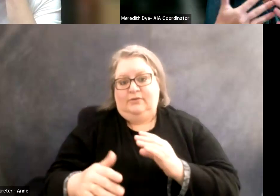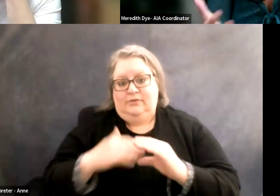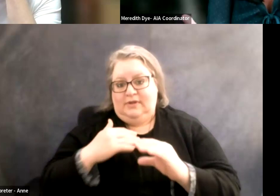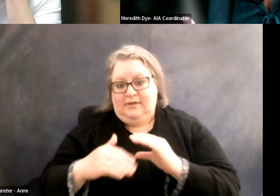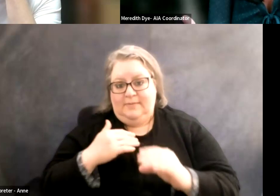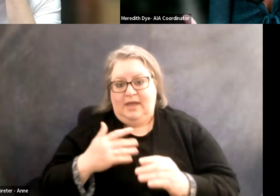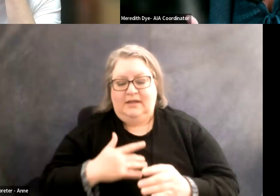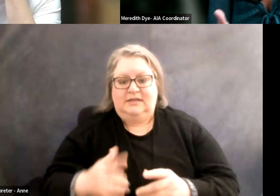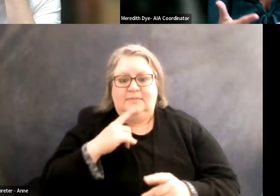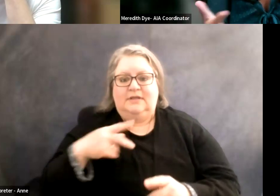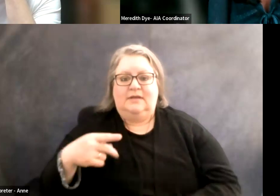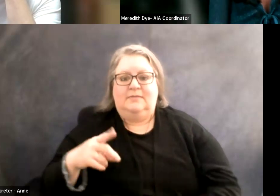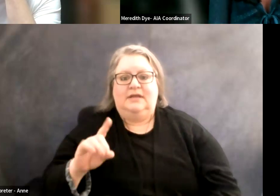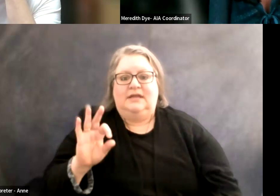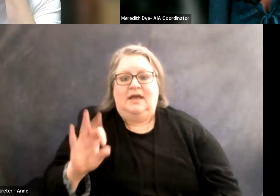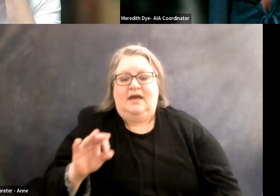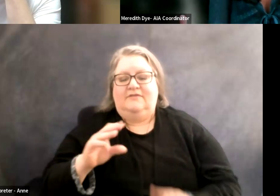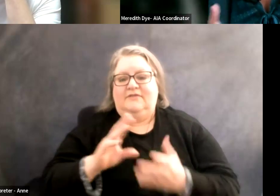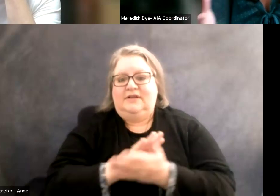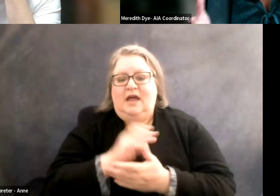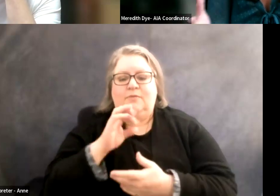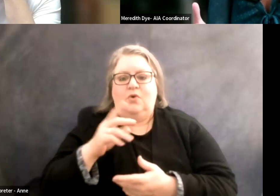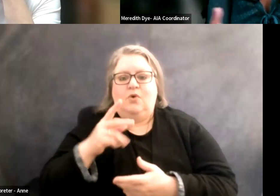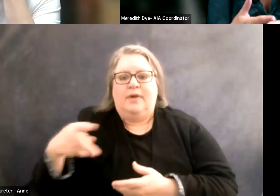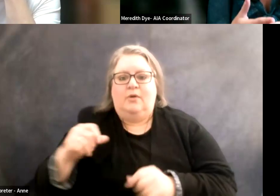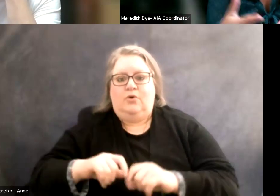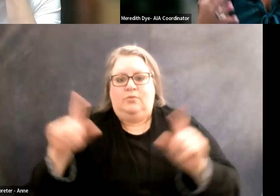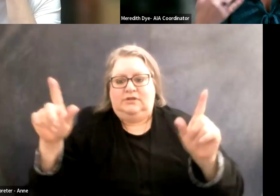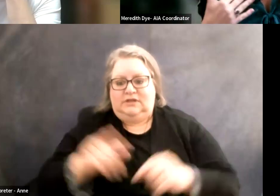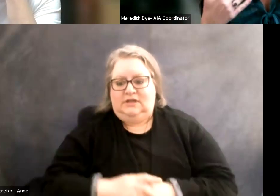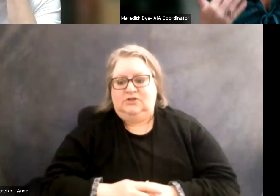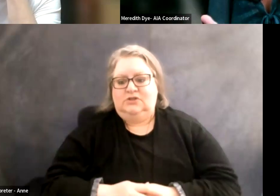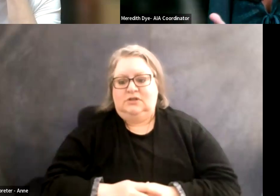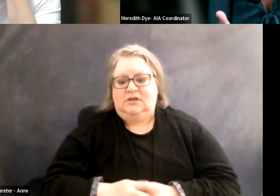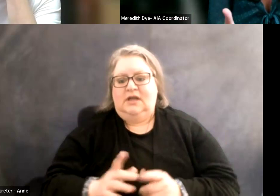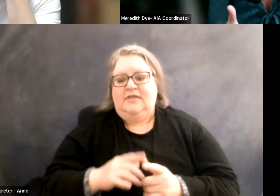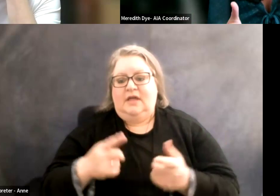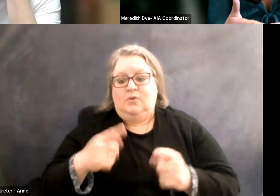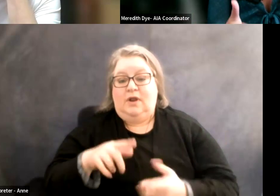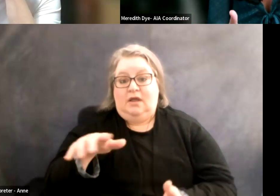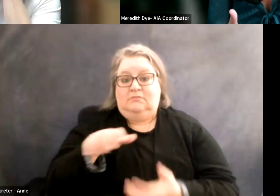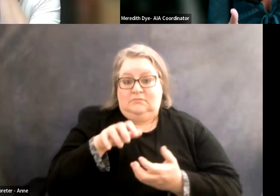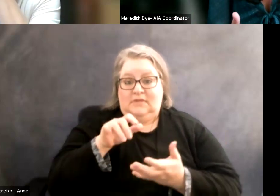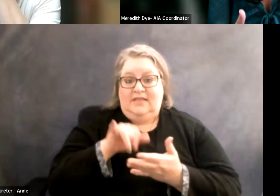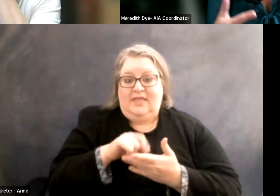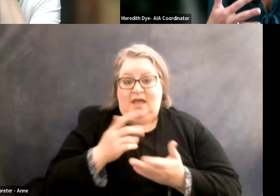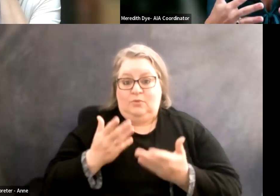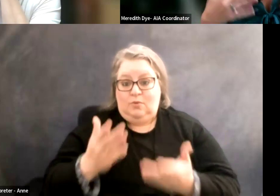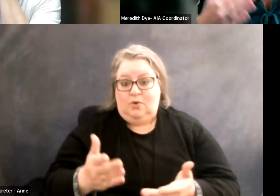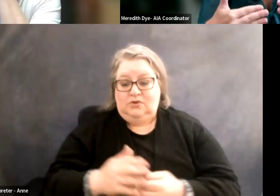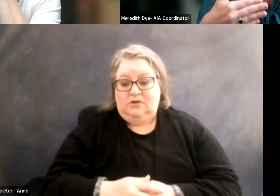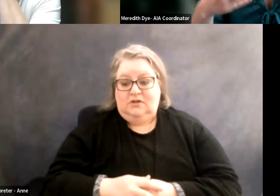email, typically a PDF document or a PowerPoint presentation, once I receive that proposal from